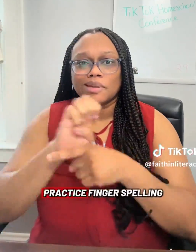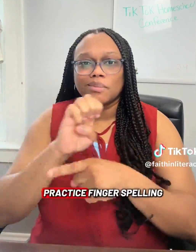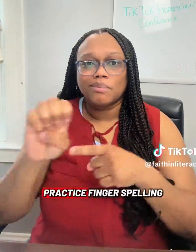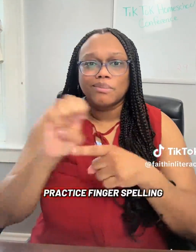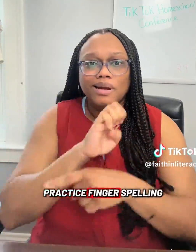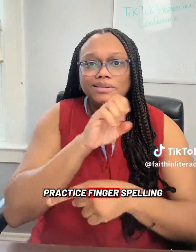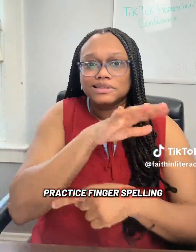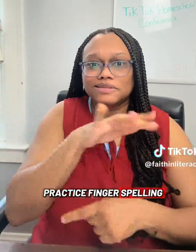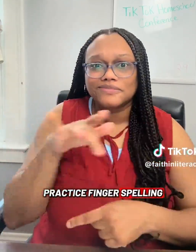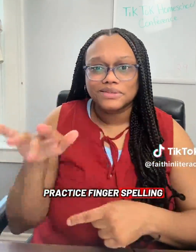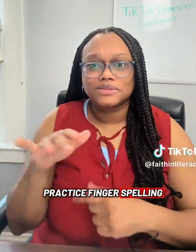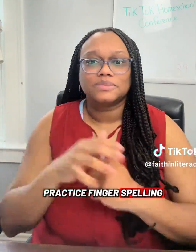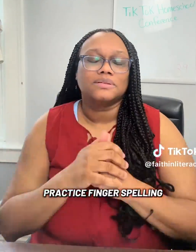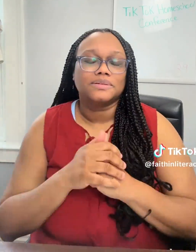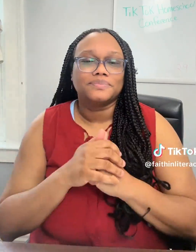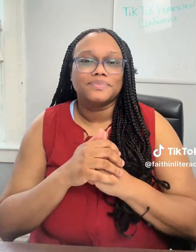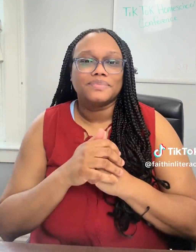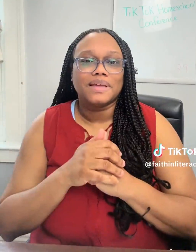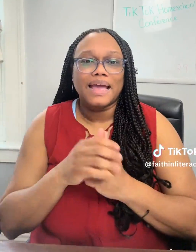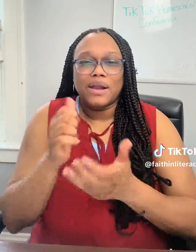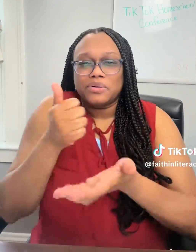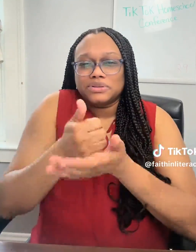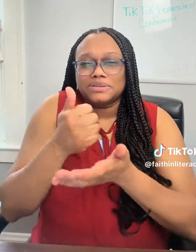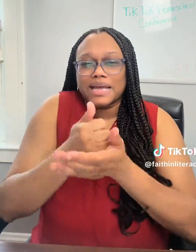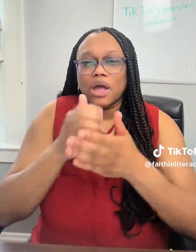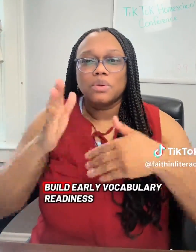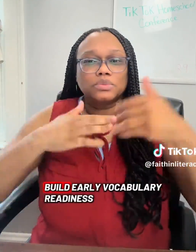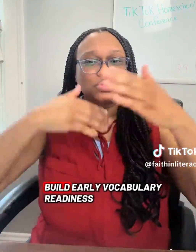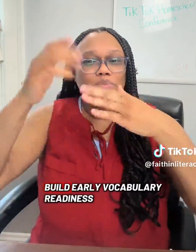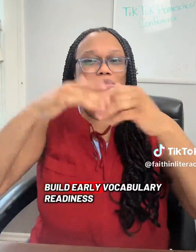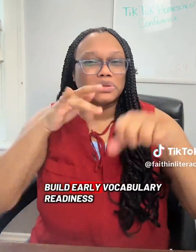practice fingerspelling, as well as build early